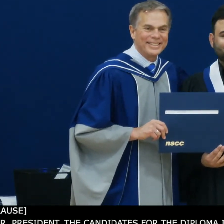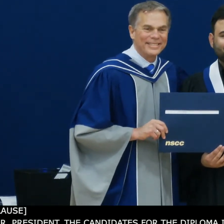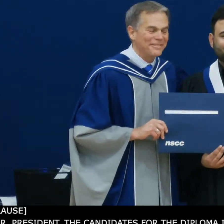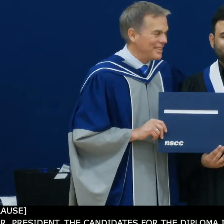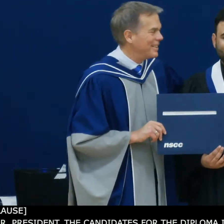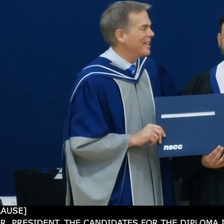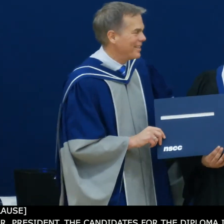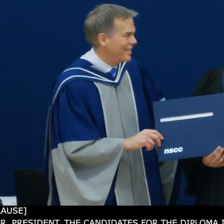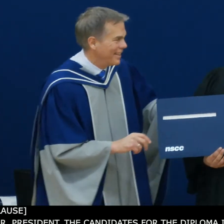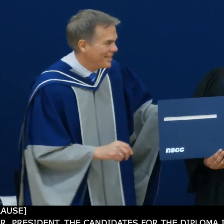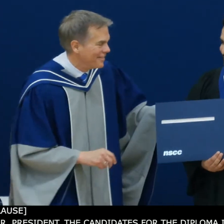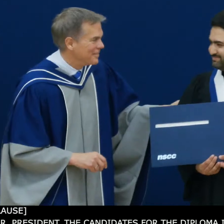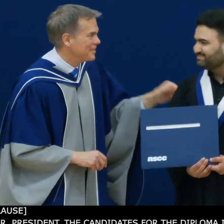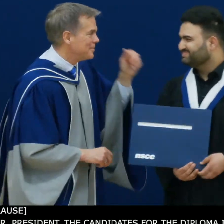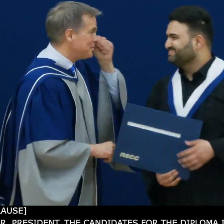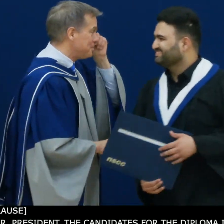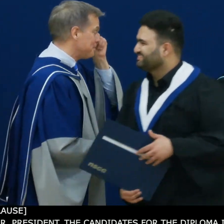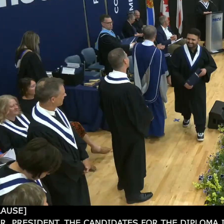Robert Bauer.